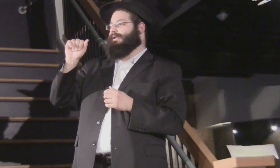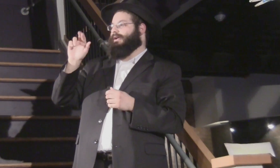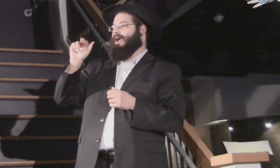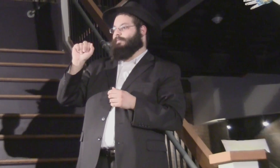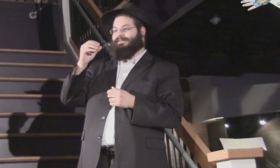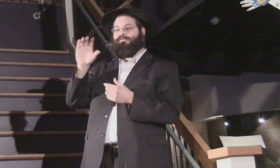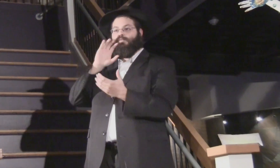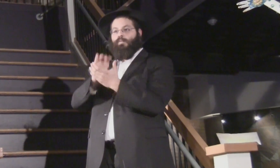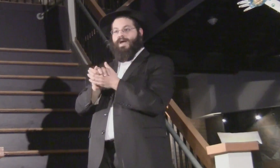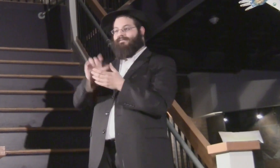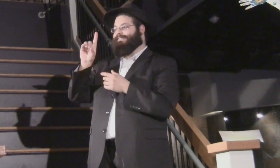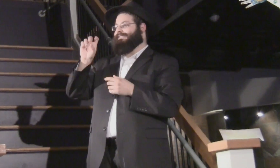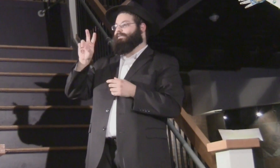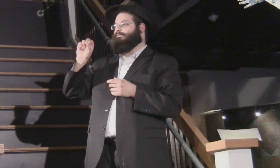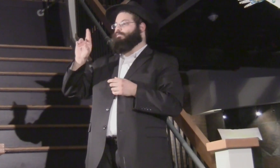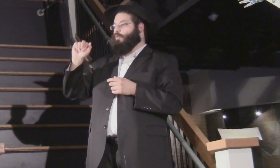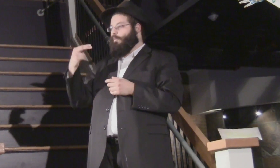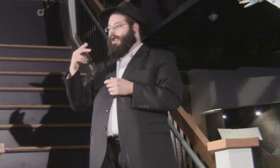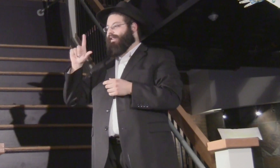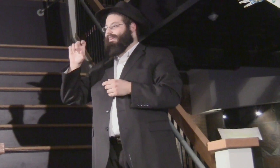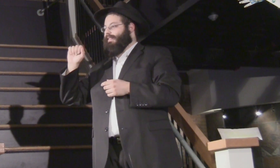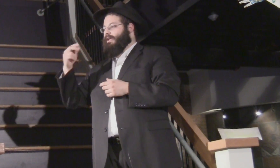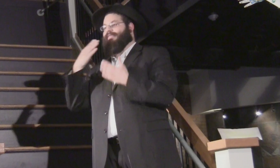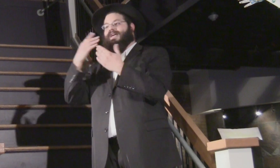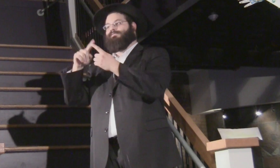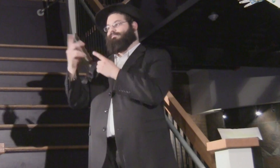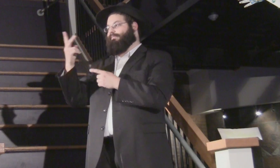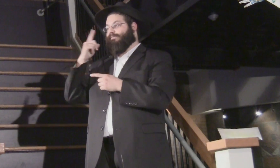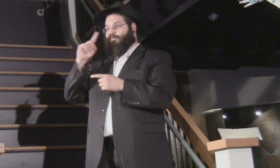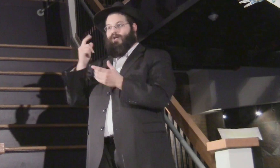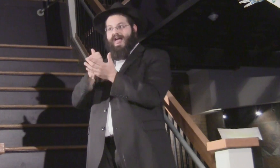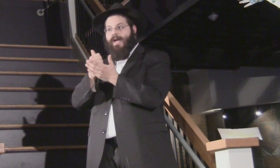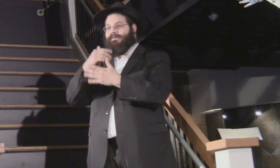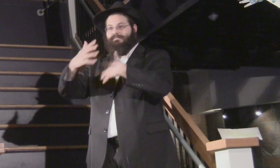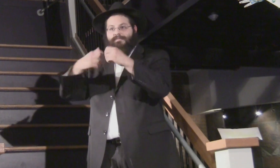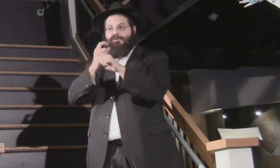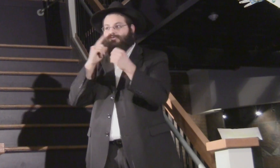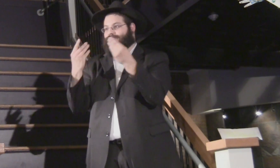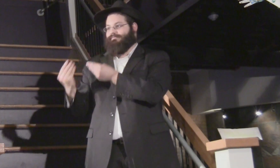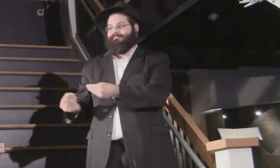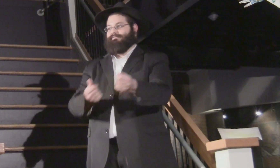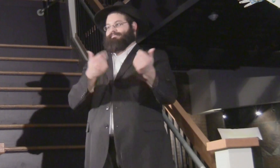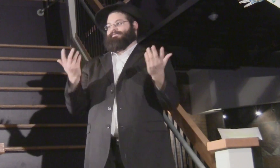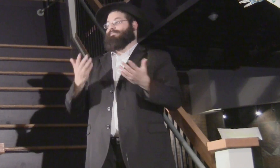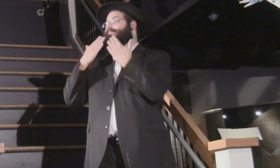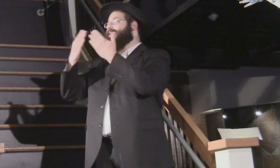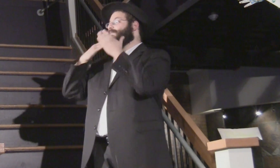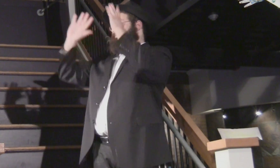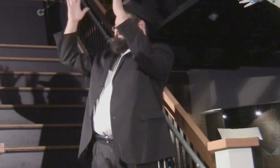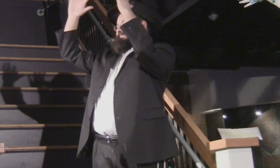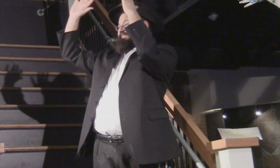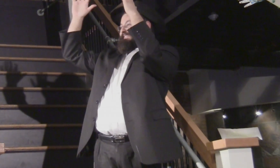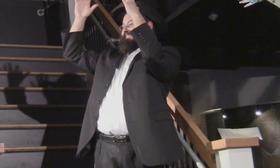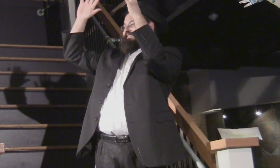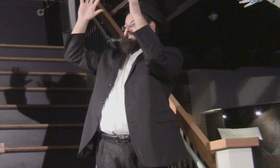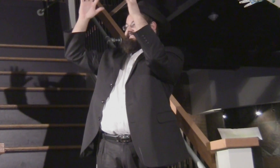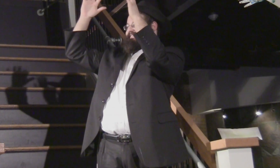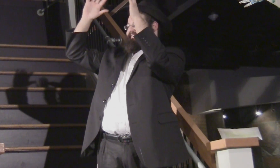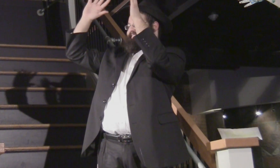well. Rabbi Yaris and his wife, Deborah Leah, thank you so much for the both of you for helping set up and everything. Thank you so